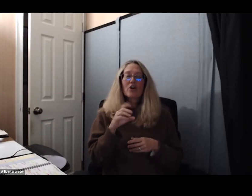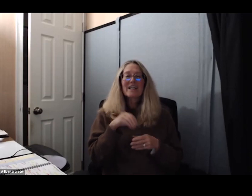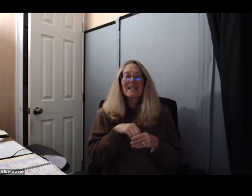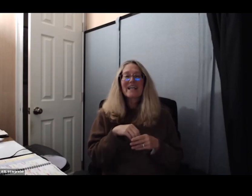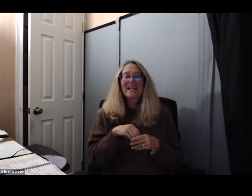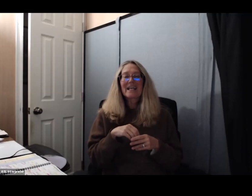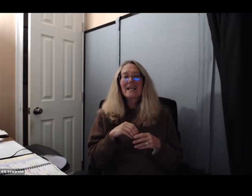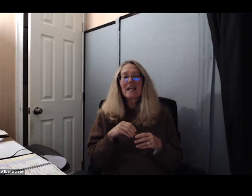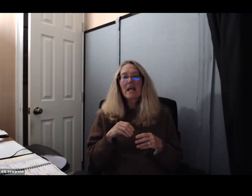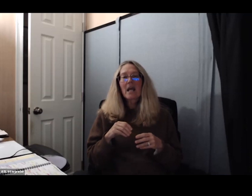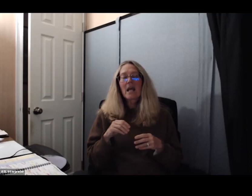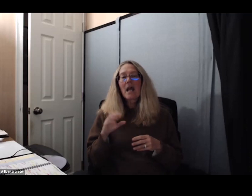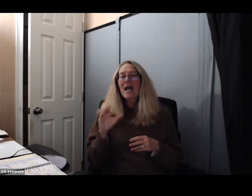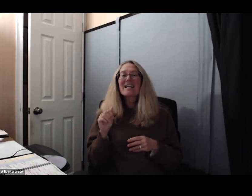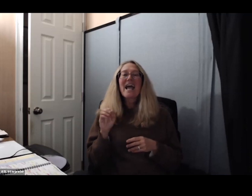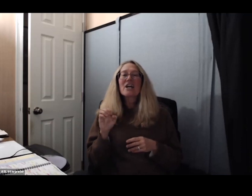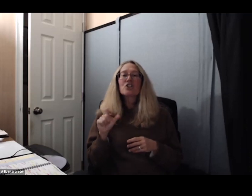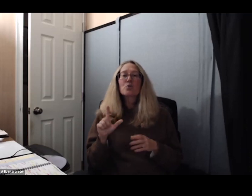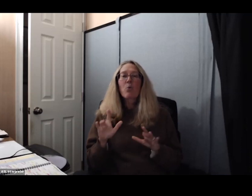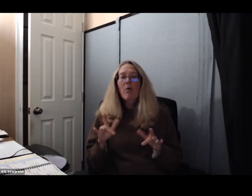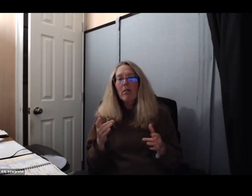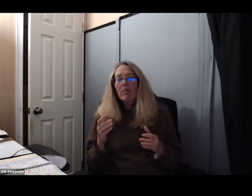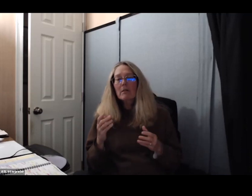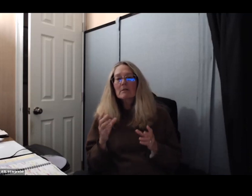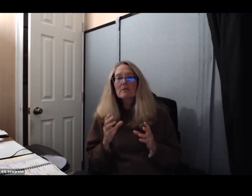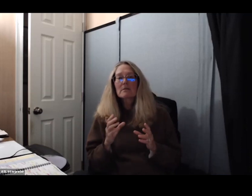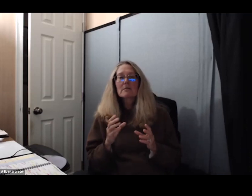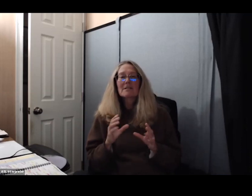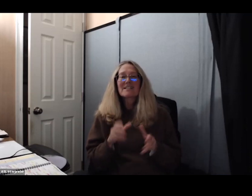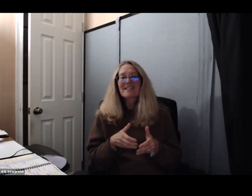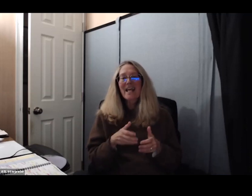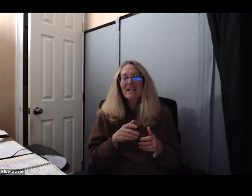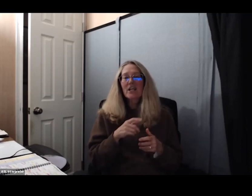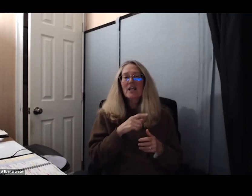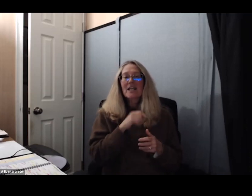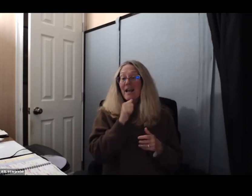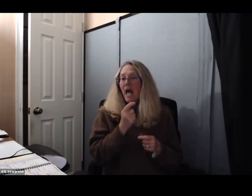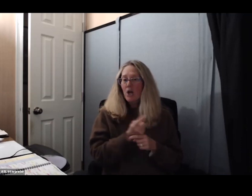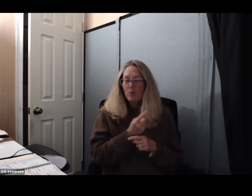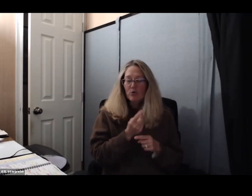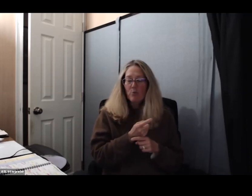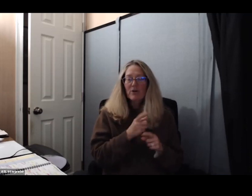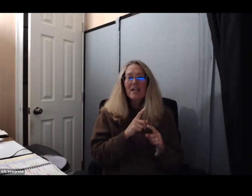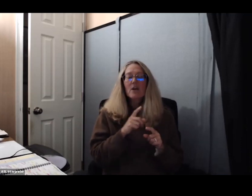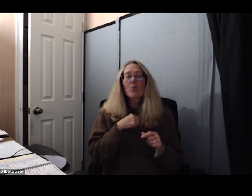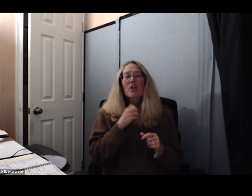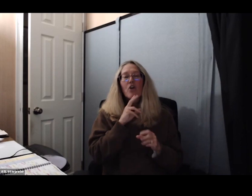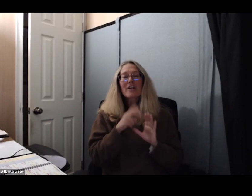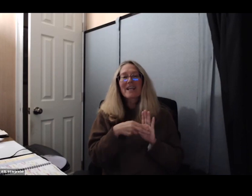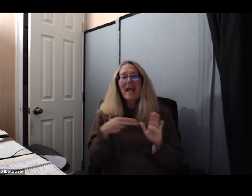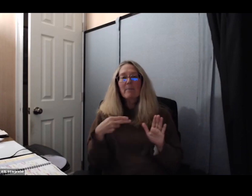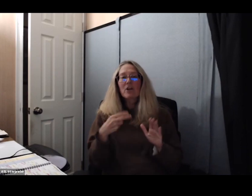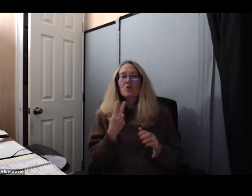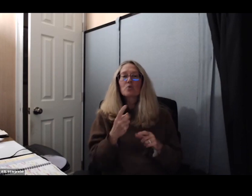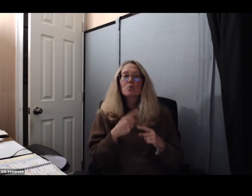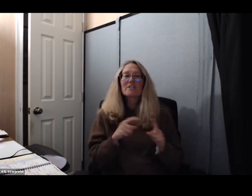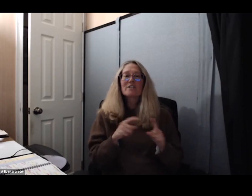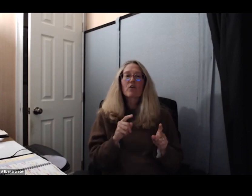setting. Not appropriate, not condoning, but that's how we're categorizing them, where the 2 different verbal